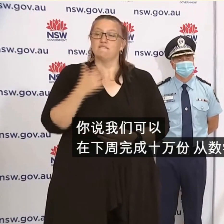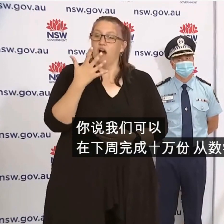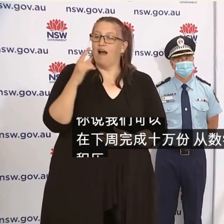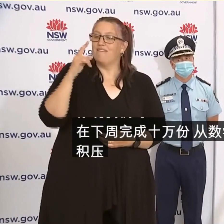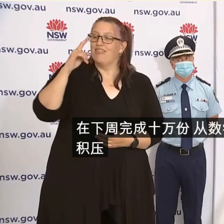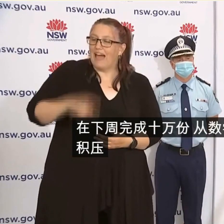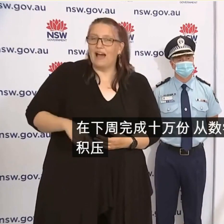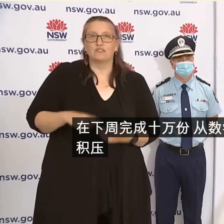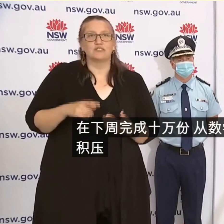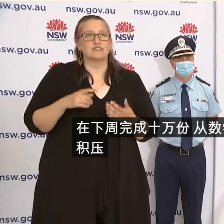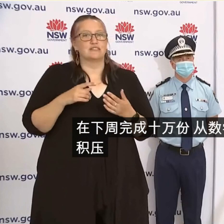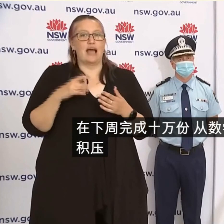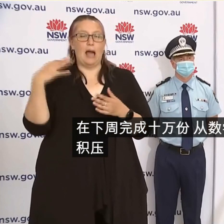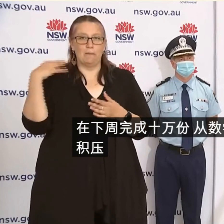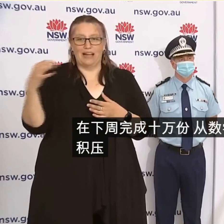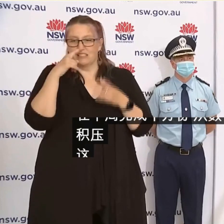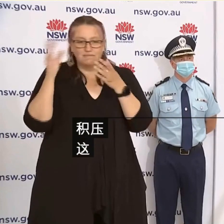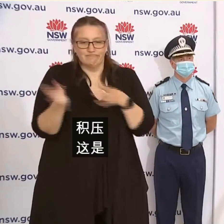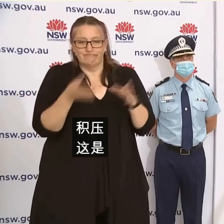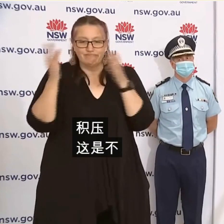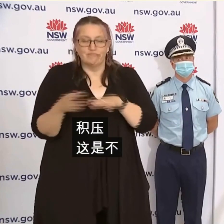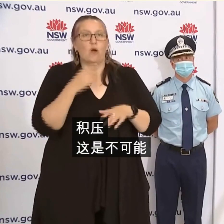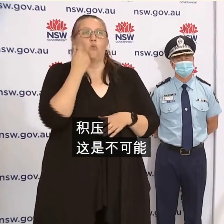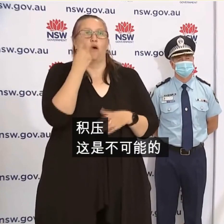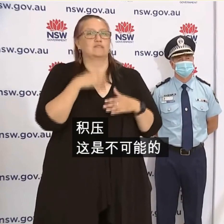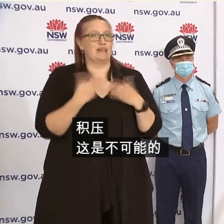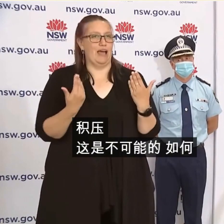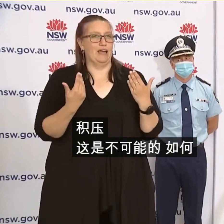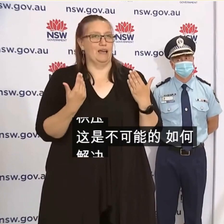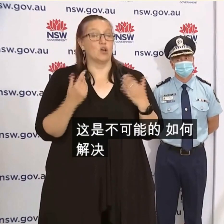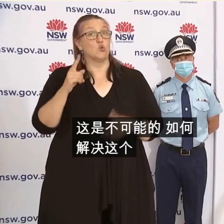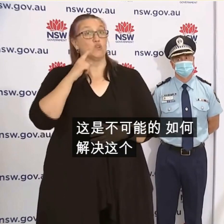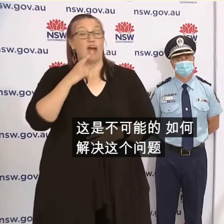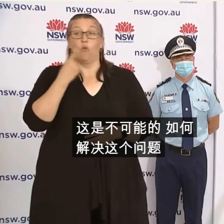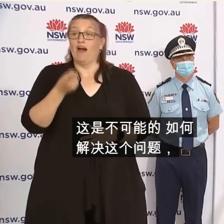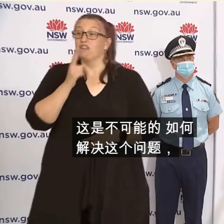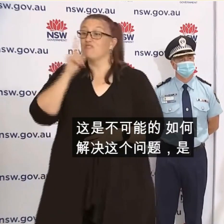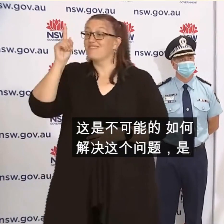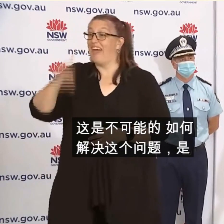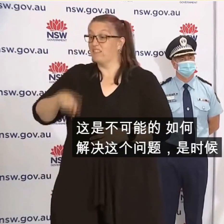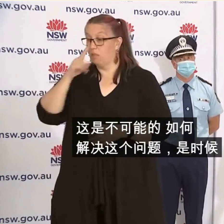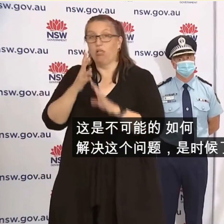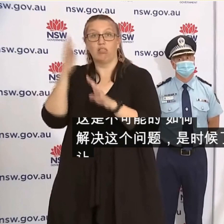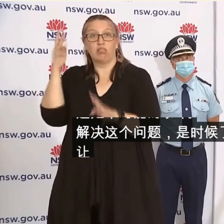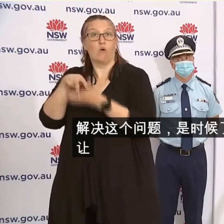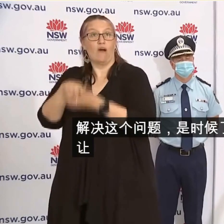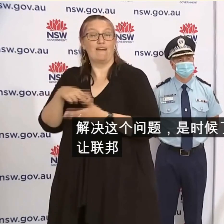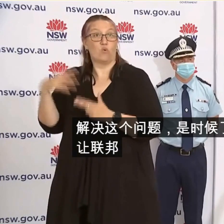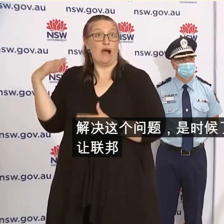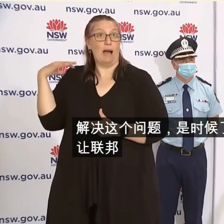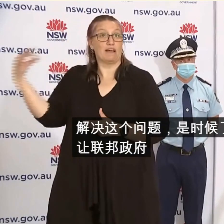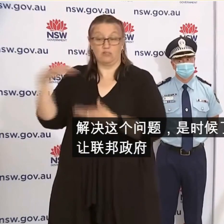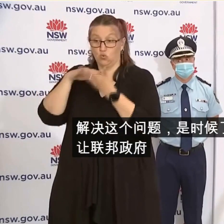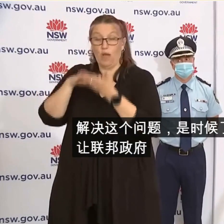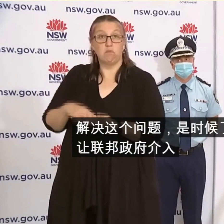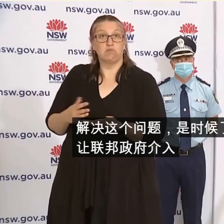clear the 100,000 backlog by next week. Mathematically, that's not possible. How is this going to be solved? And is it time for the federal government